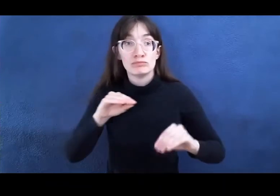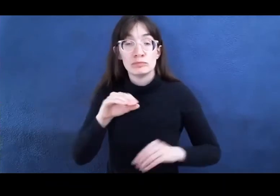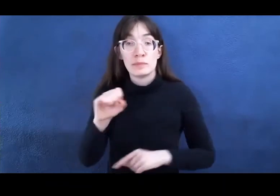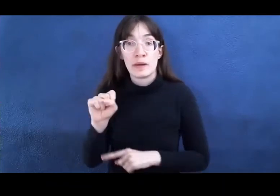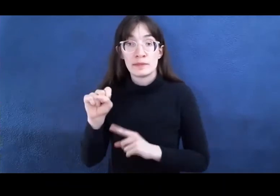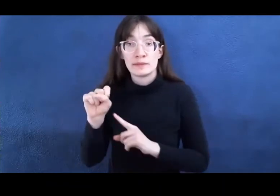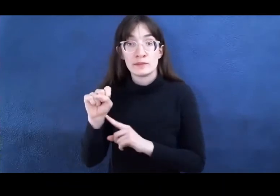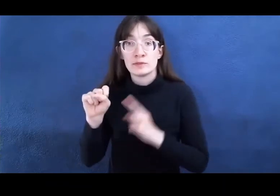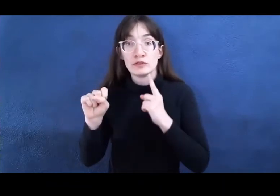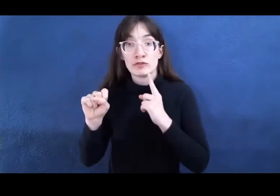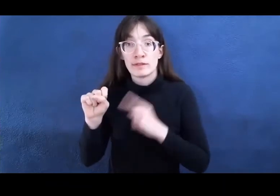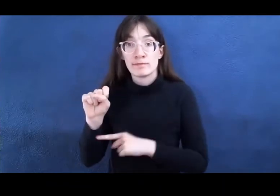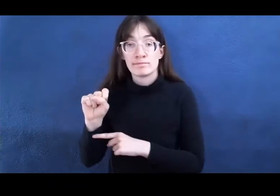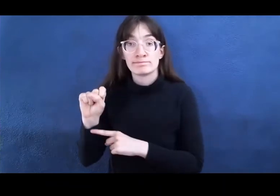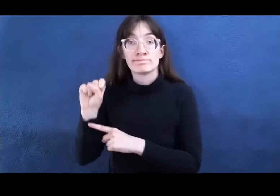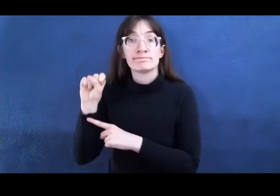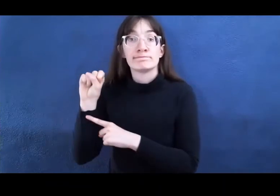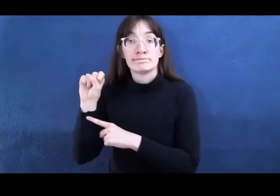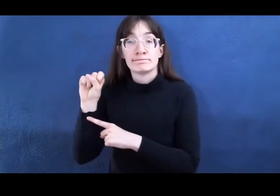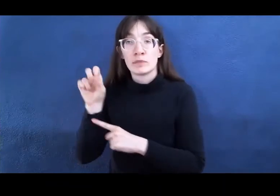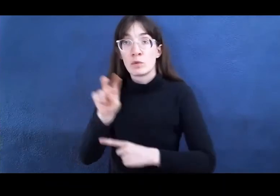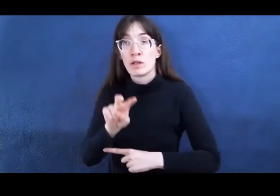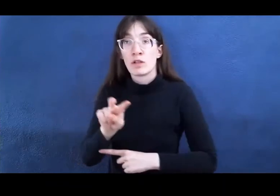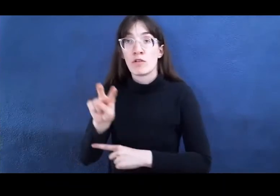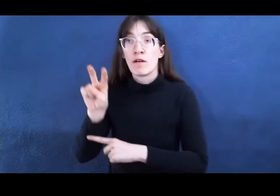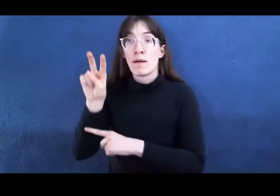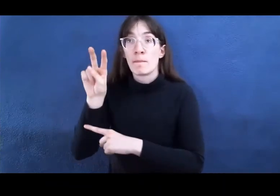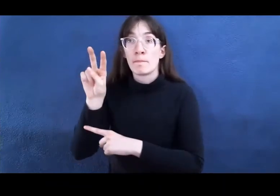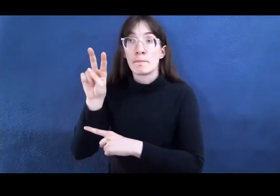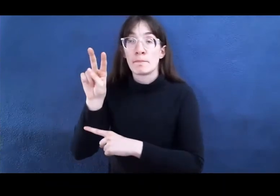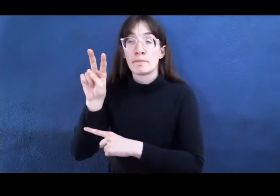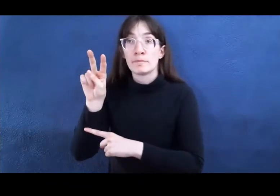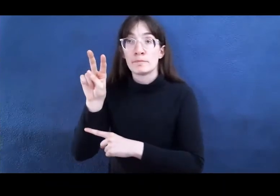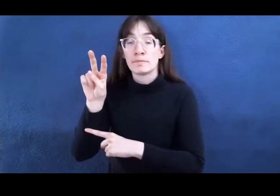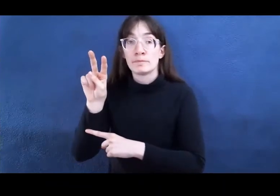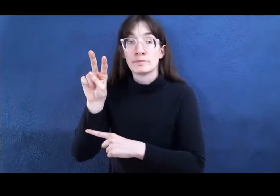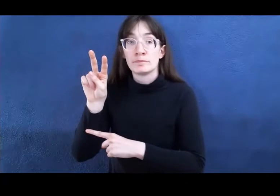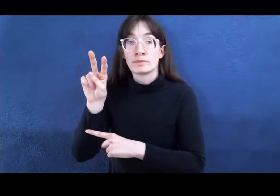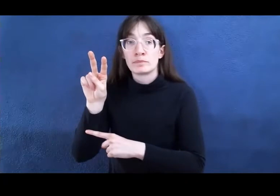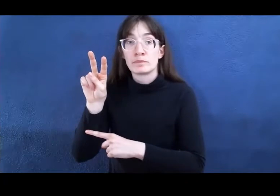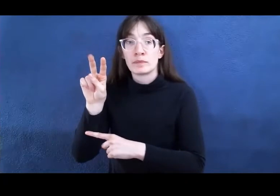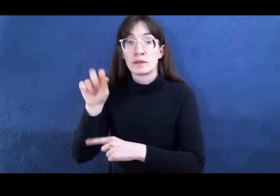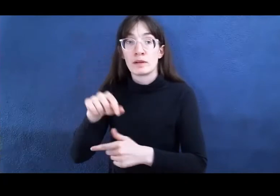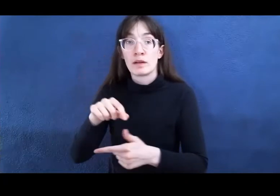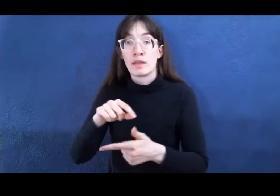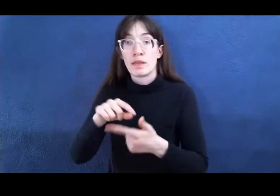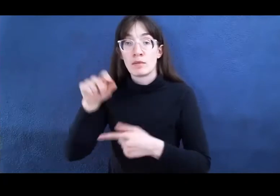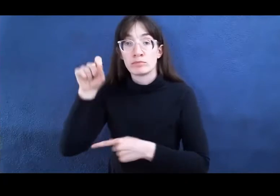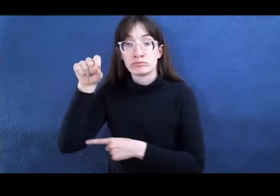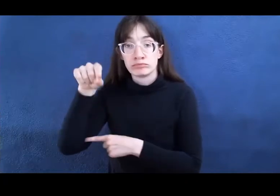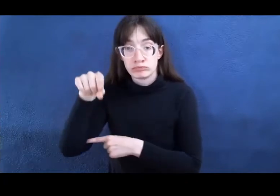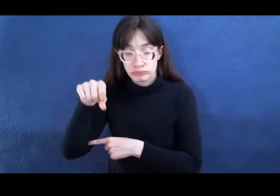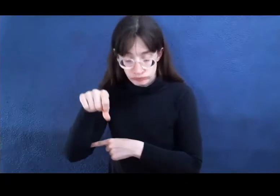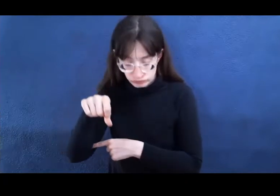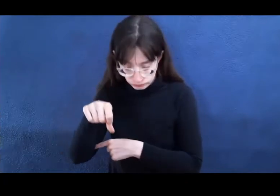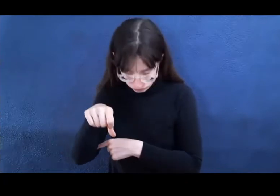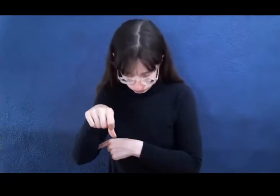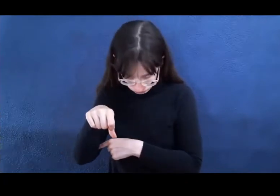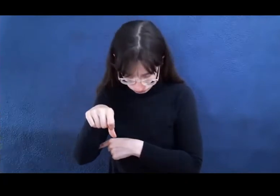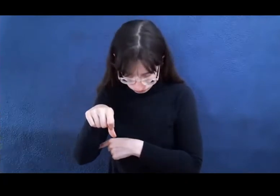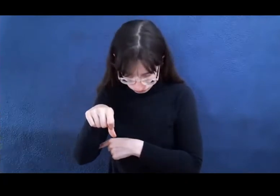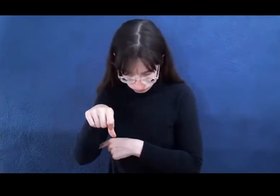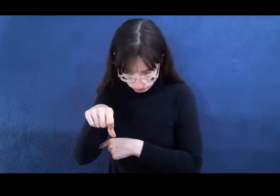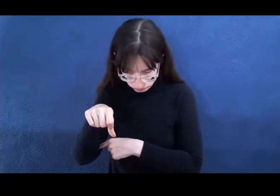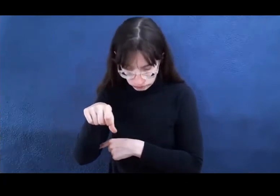up. You could stay here. As you're ready, you might start to lower your chin, possibly looking down. You